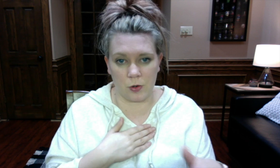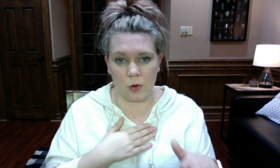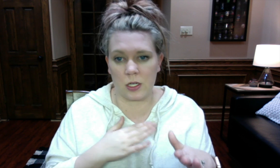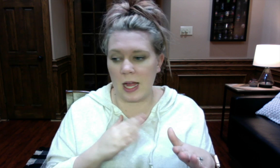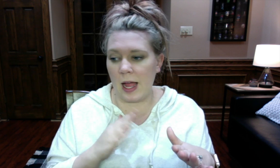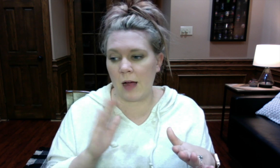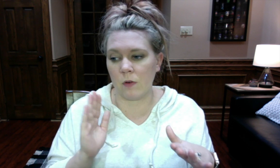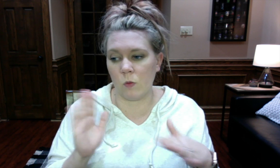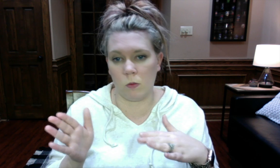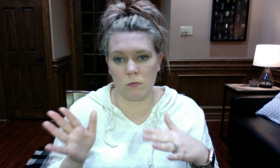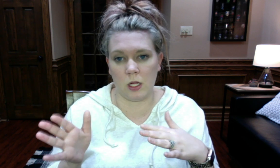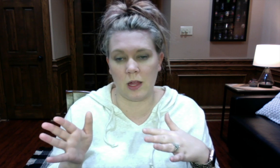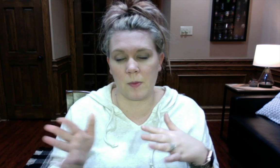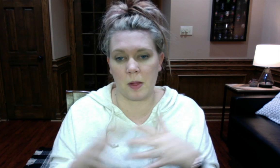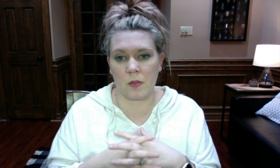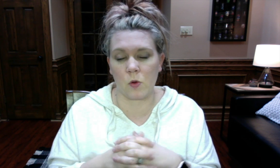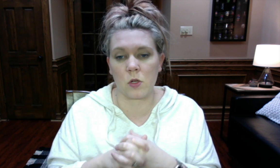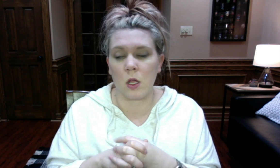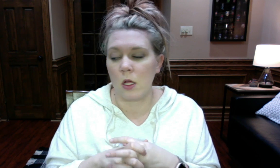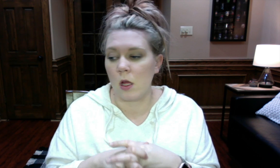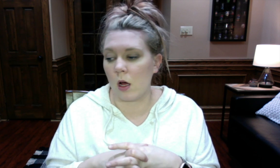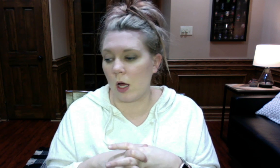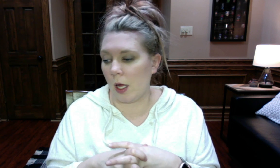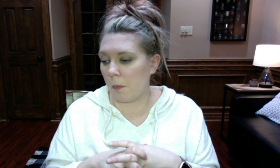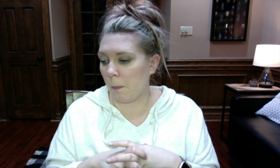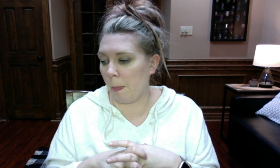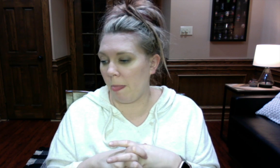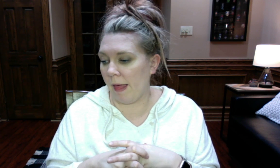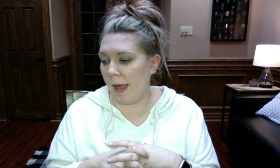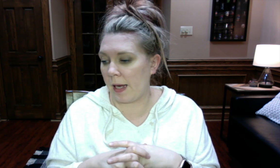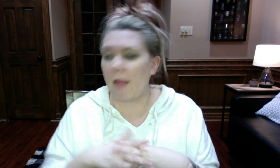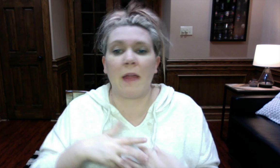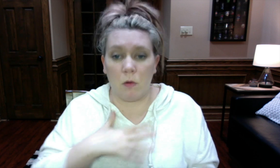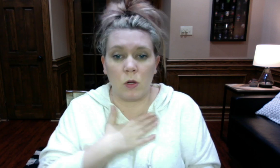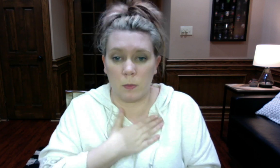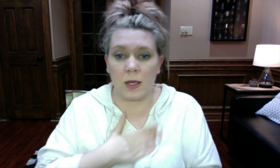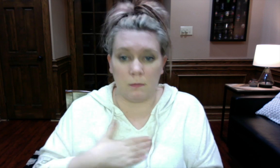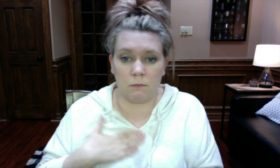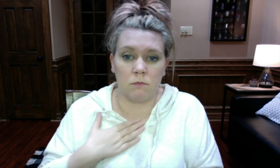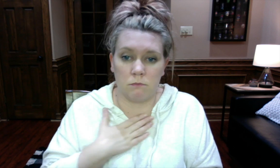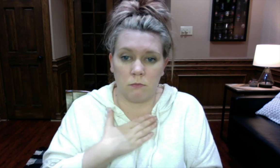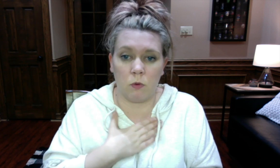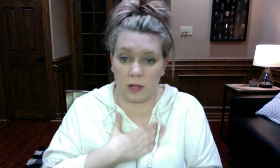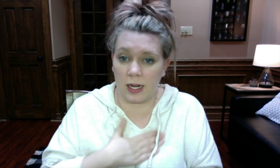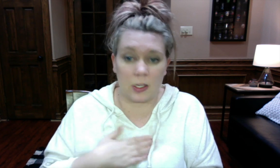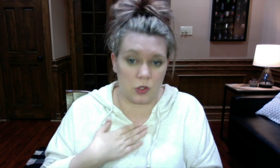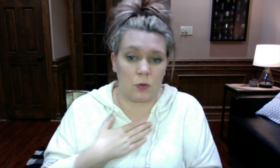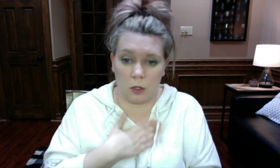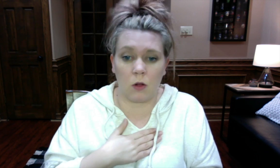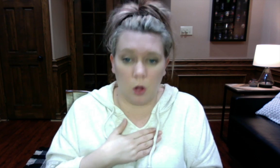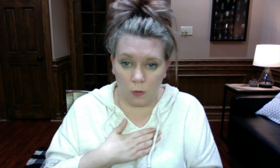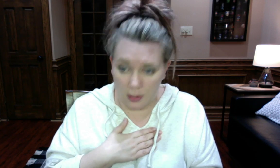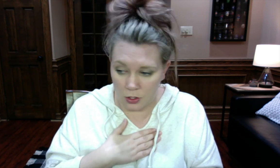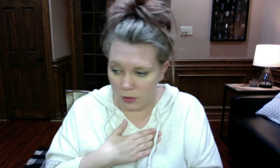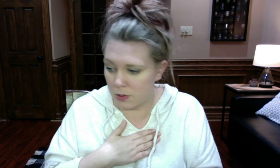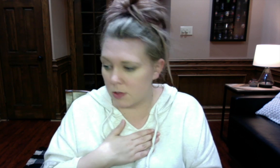and I have a 11-month-old. And that will be one that Asher will always use.